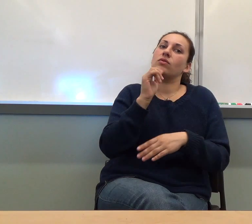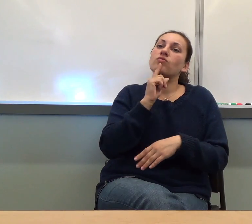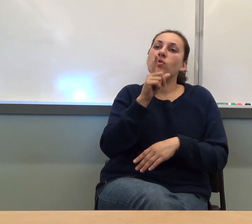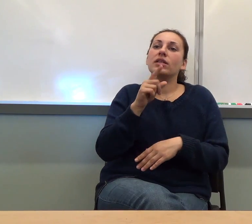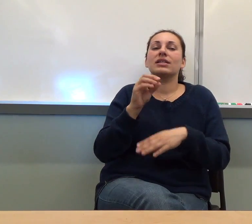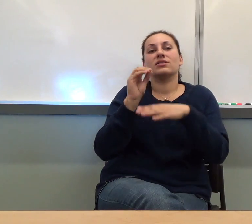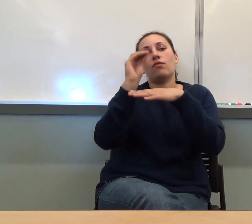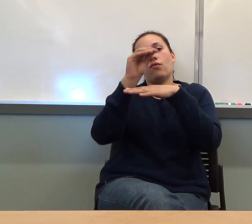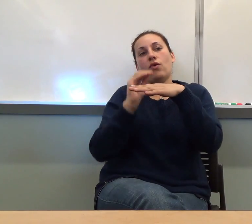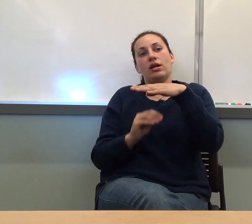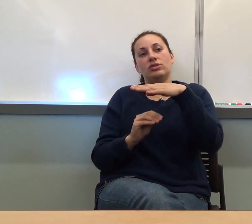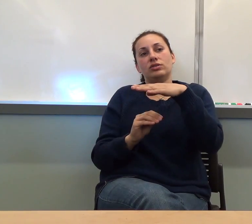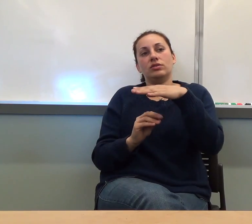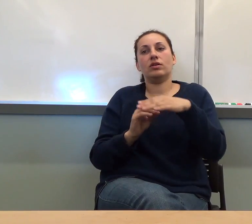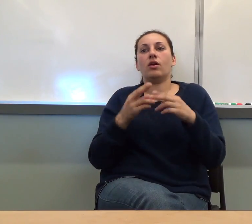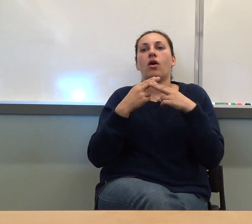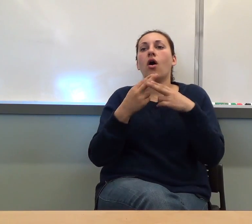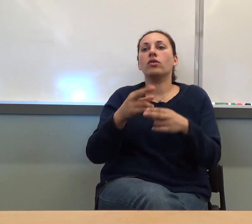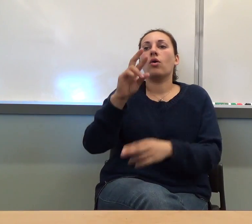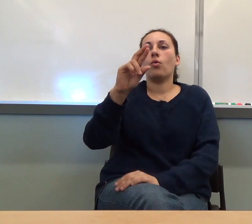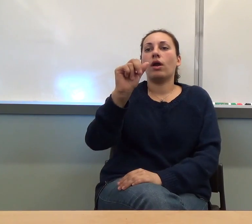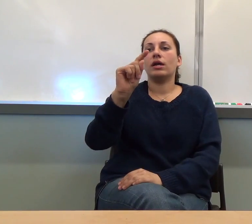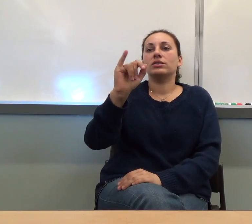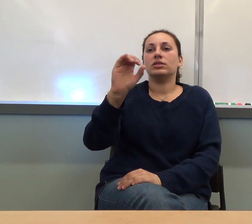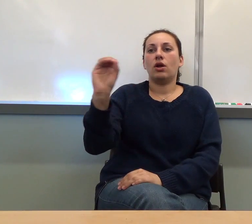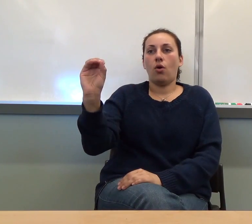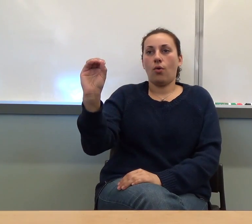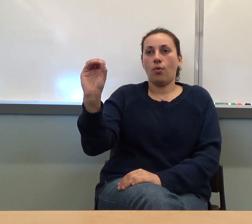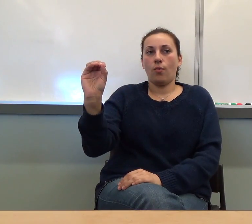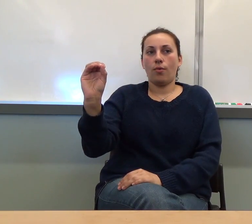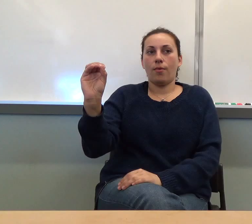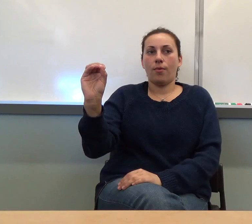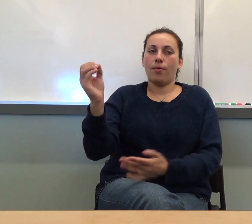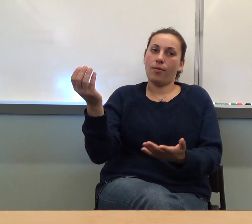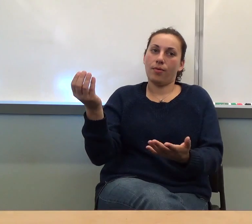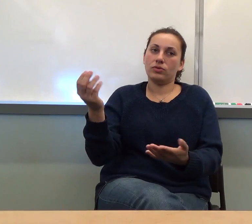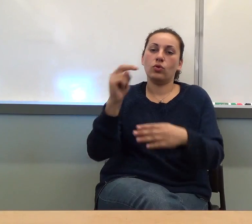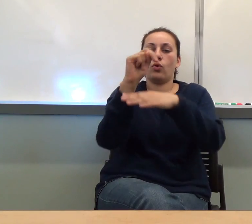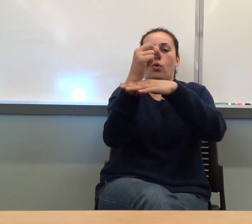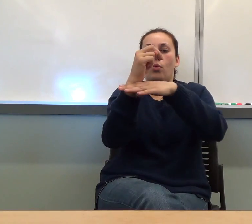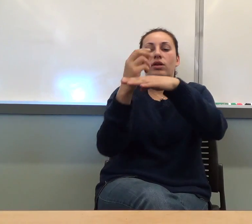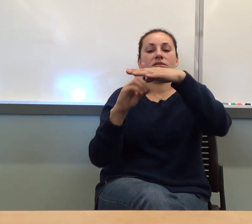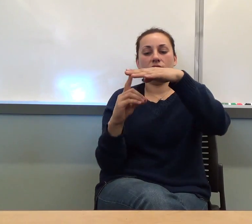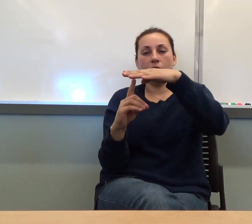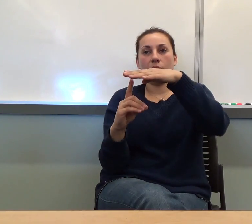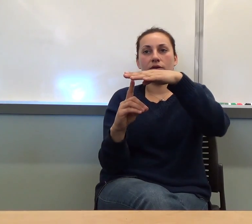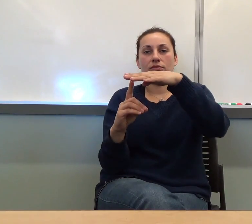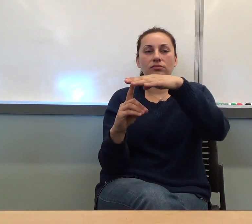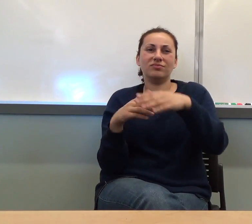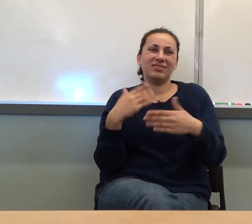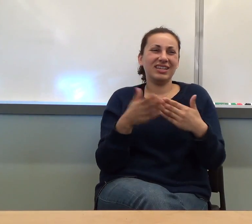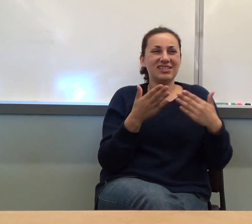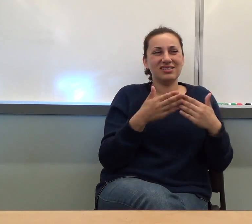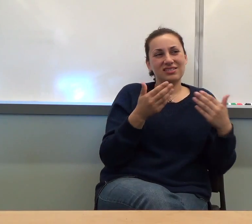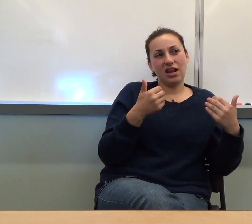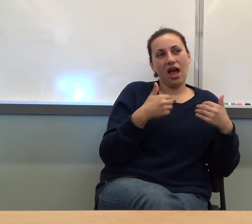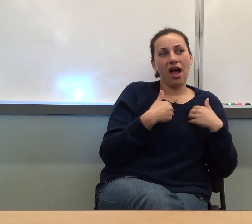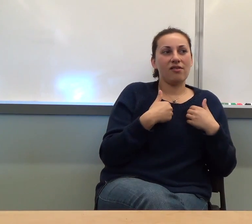a numerator over a denominator. And so it's easy to have whole numbers and non-decimals in